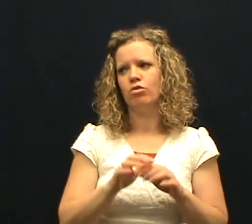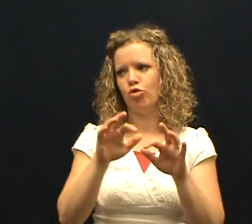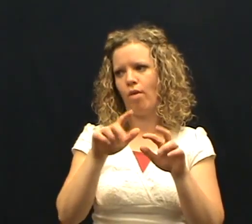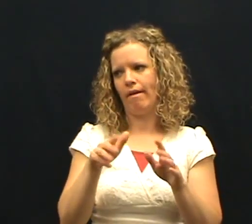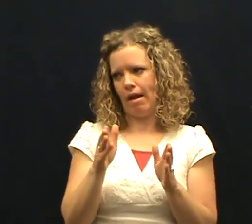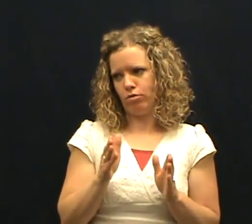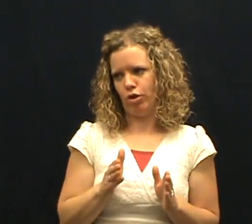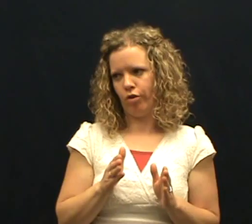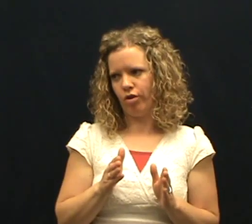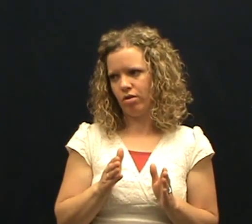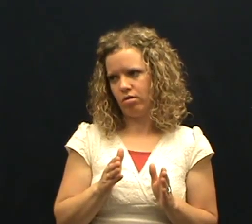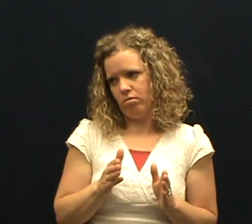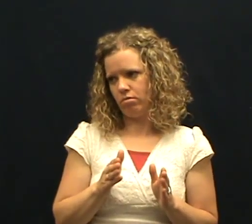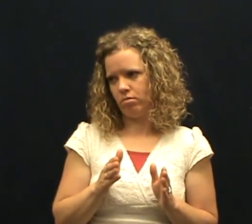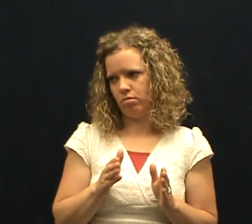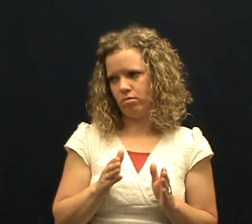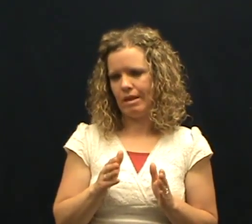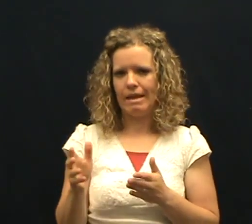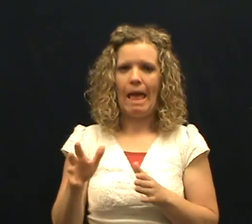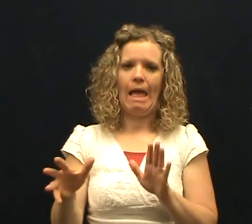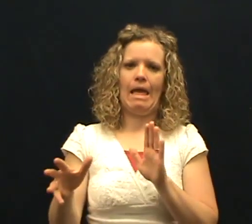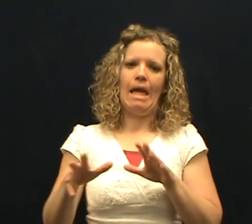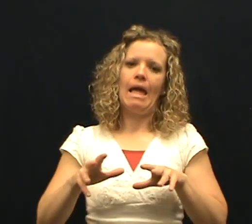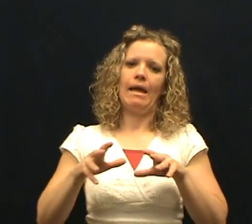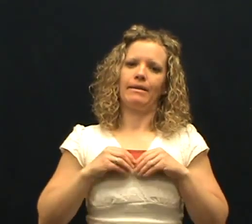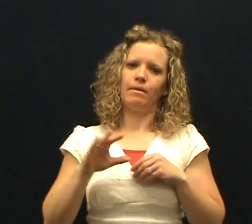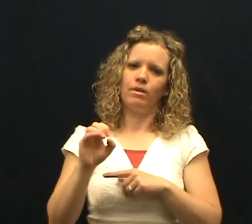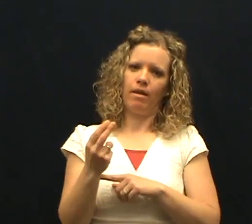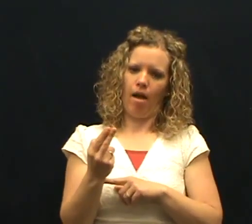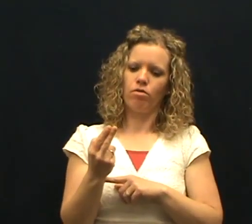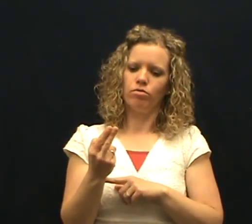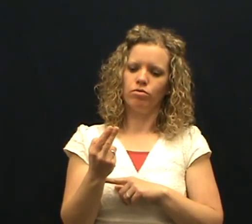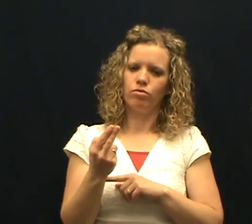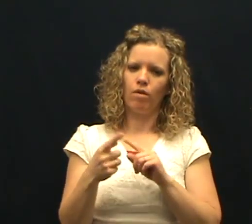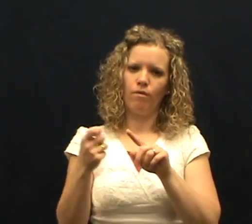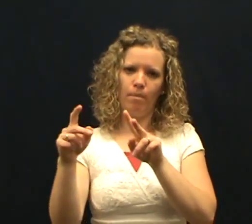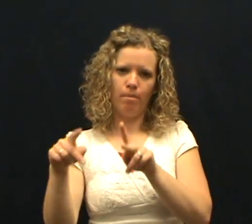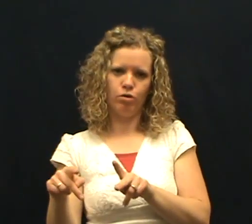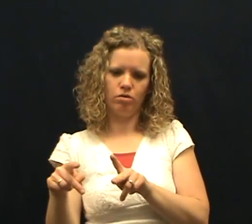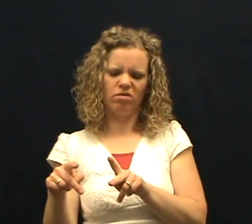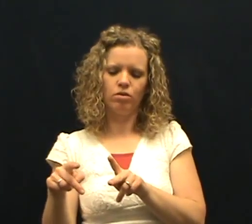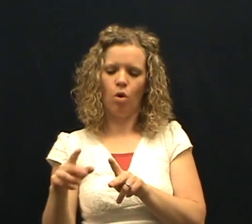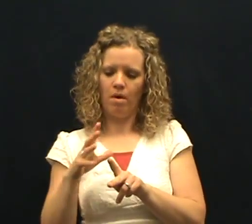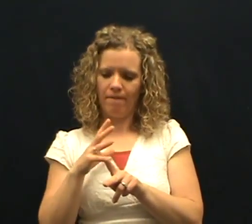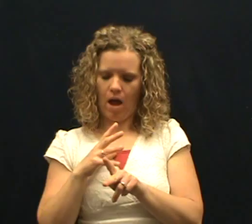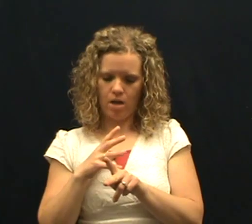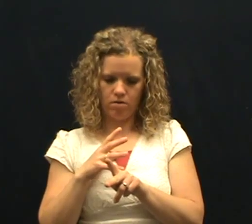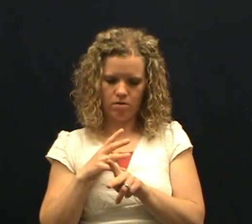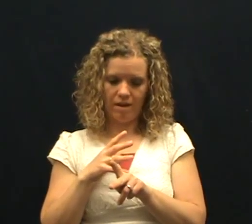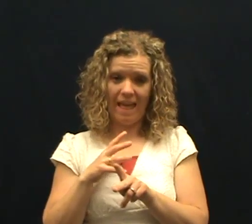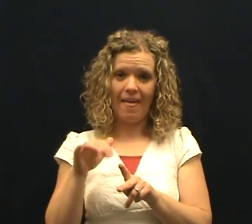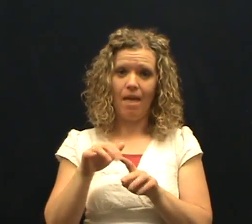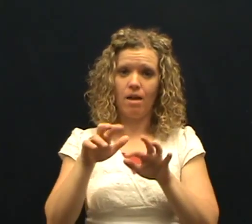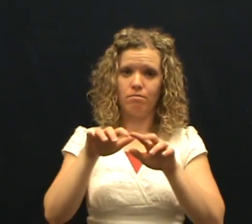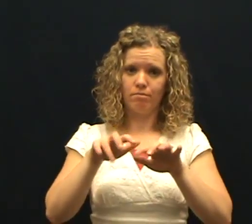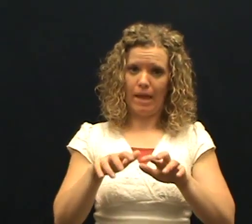takes in the cash from the customer. Custody of the cash once it's in the drawer is usually a